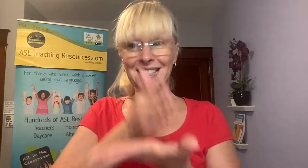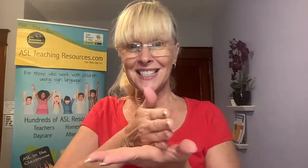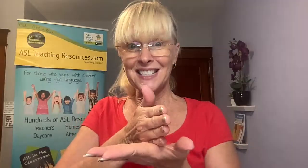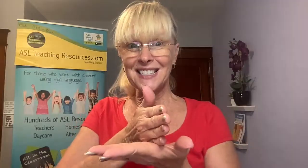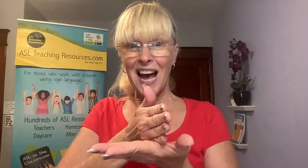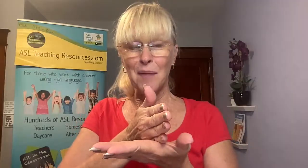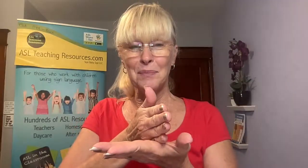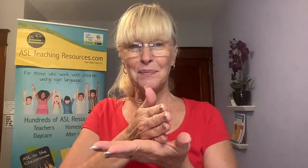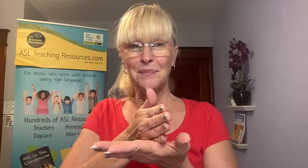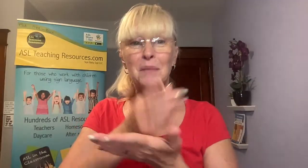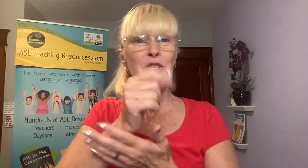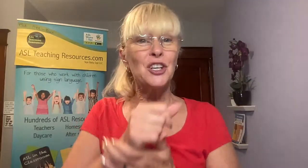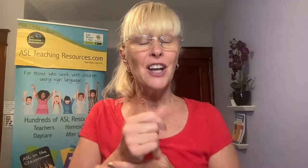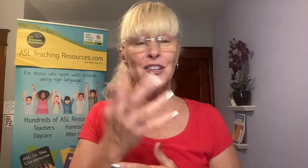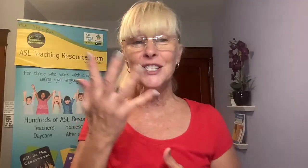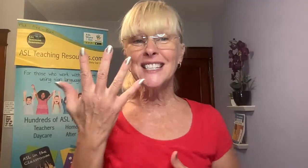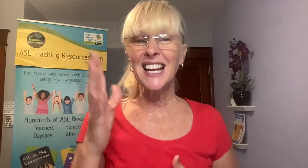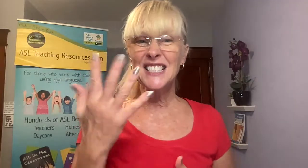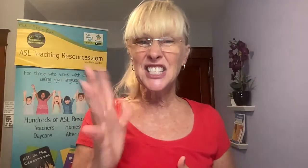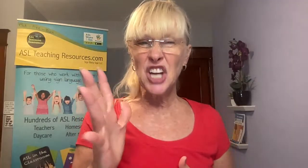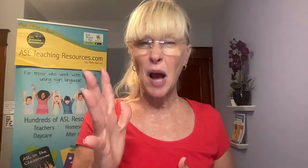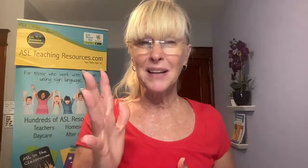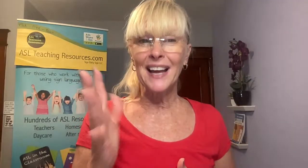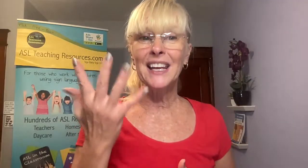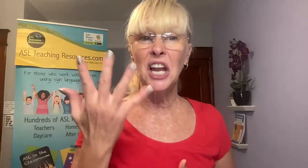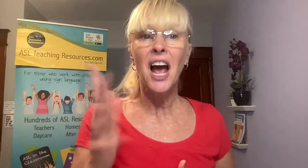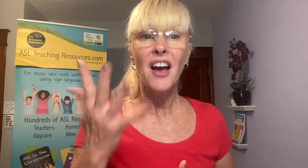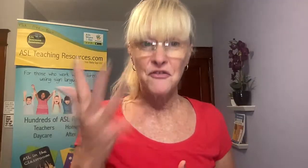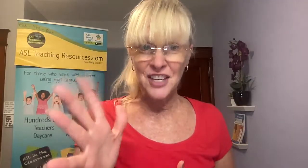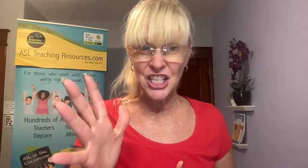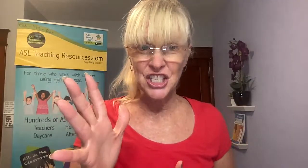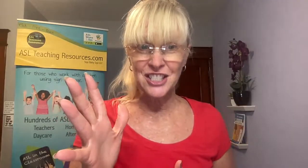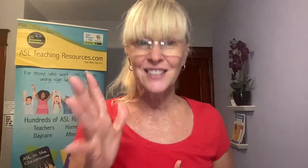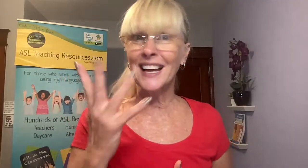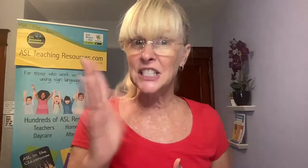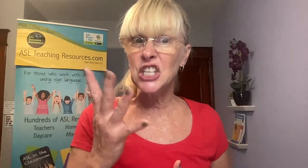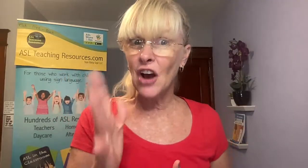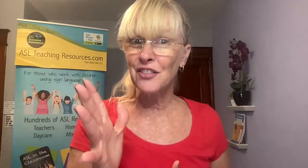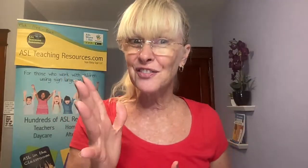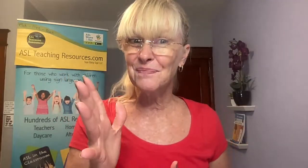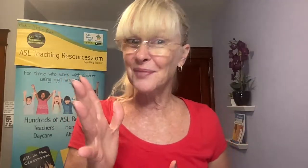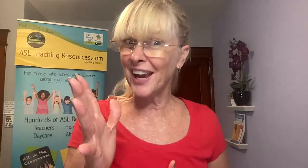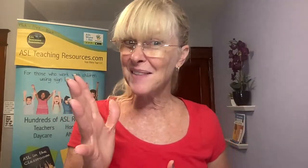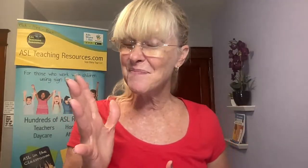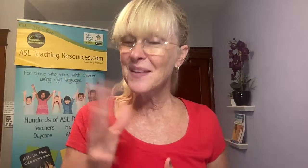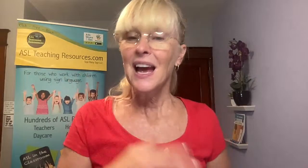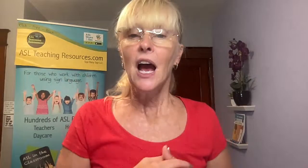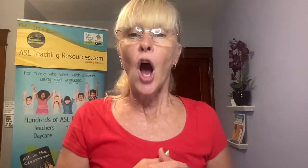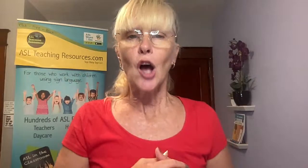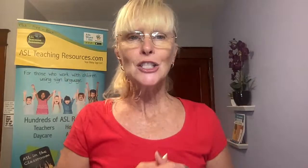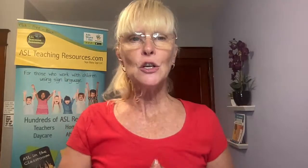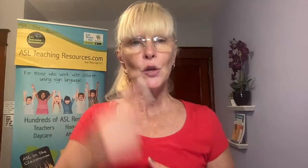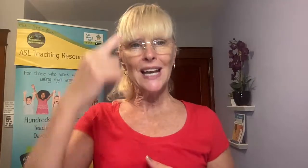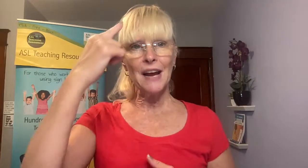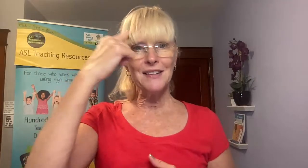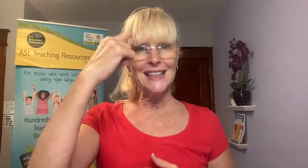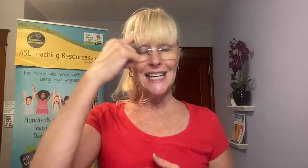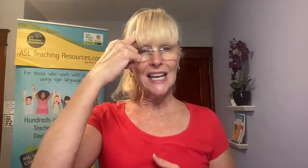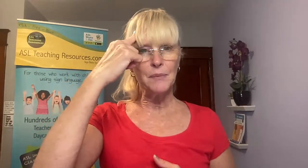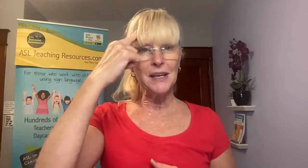this is stop, but you can also say stop like in finished. That's enough. Okay. Also, you can have think